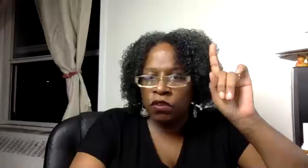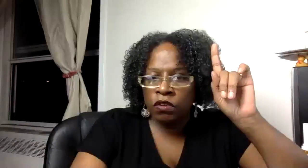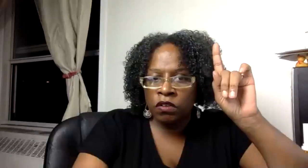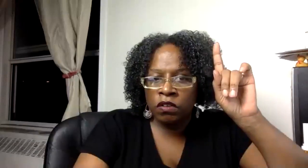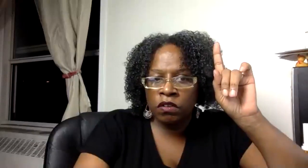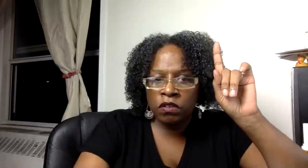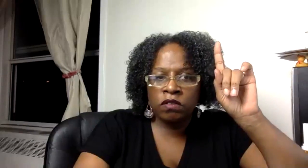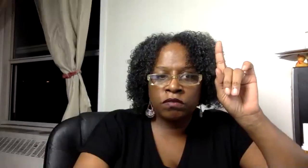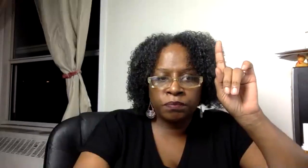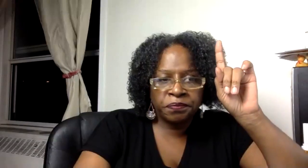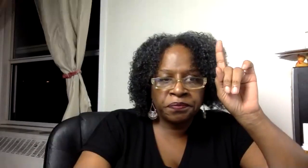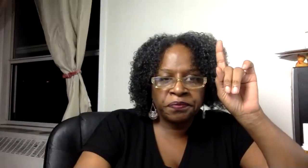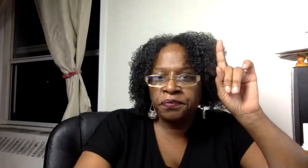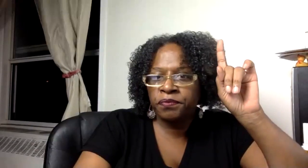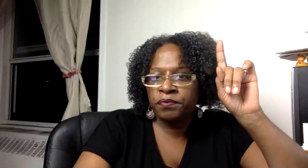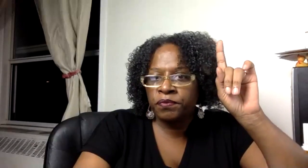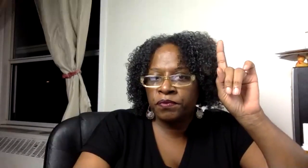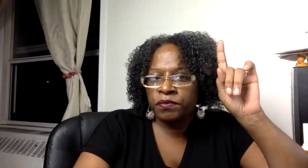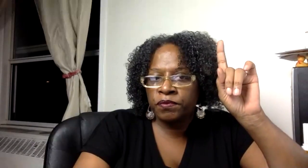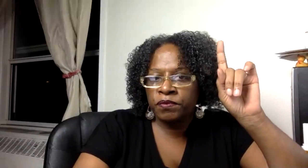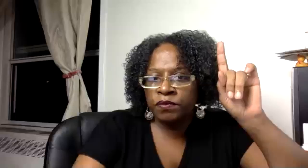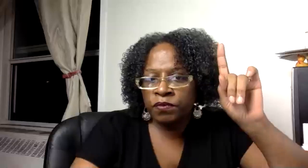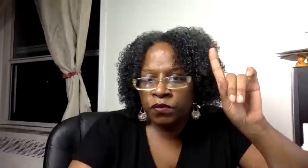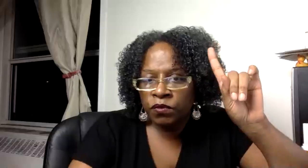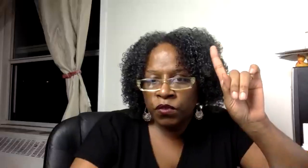Just looking for someone who has antlers. 1 second.